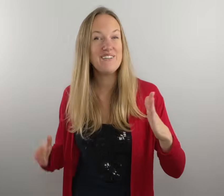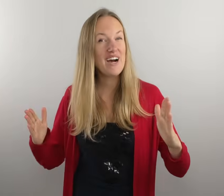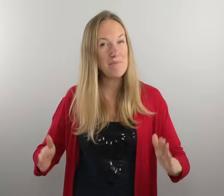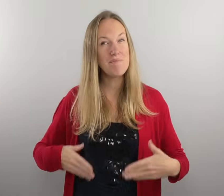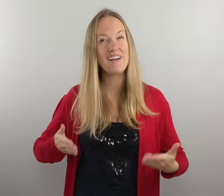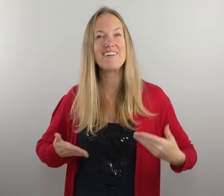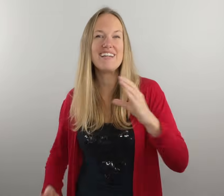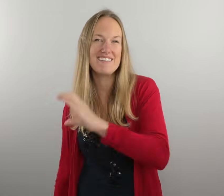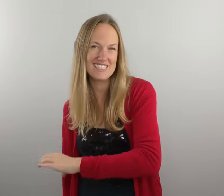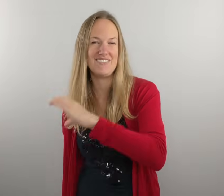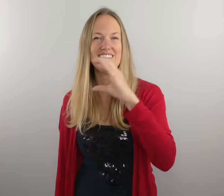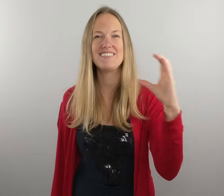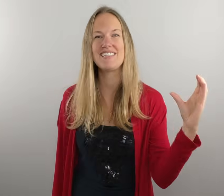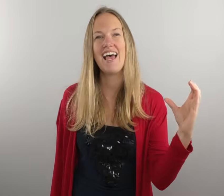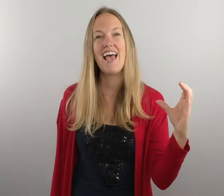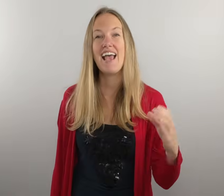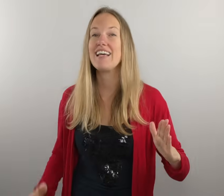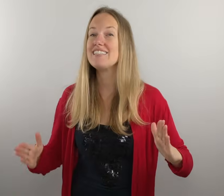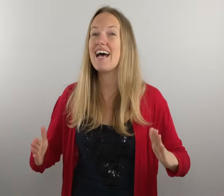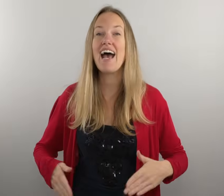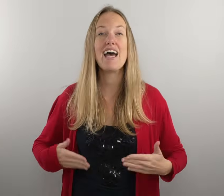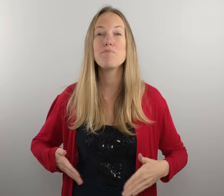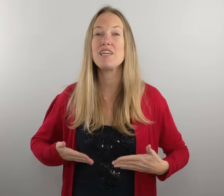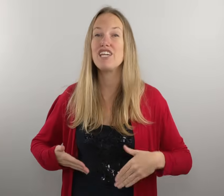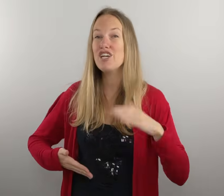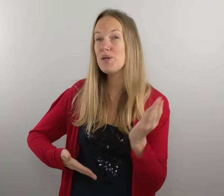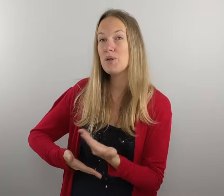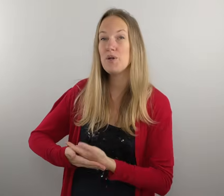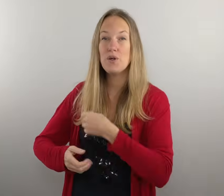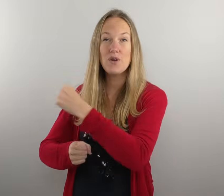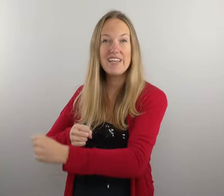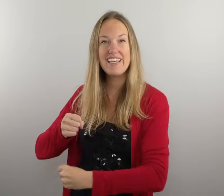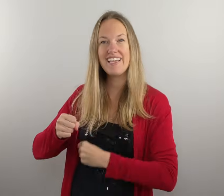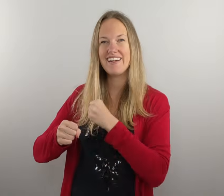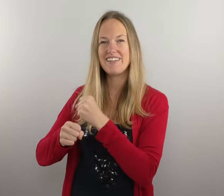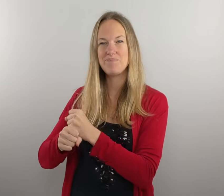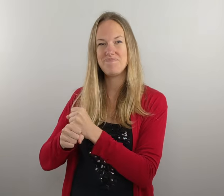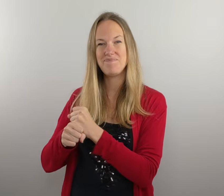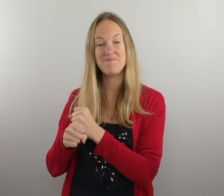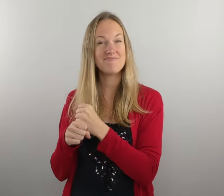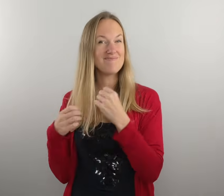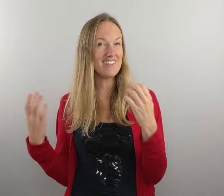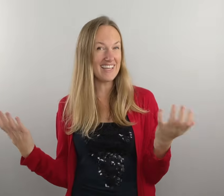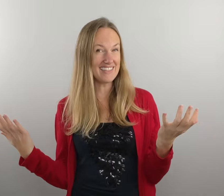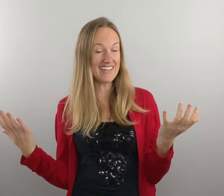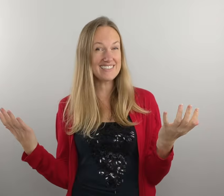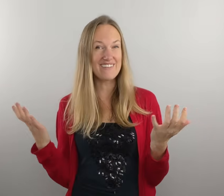a Merry Christmas and a Happy New Year. In the next